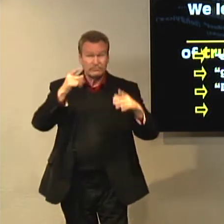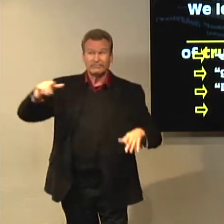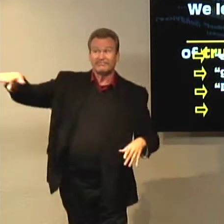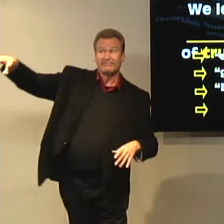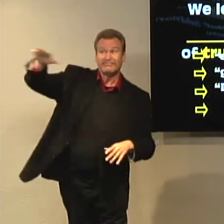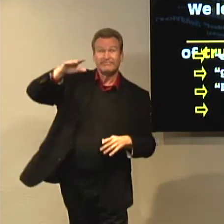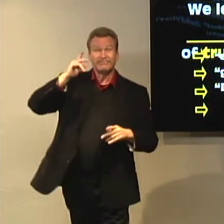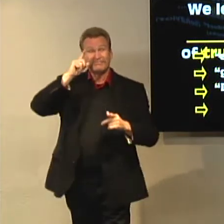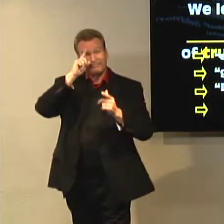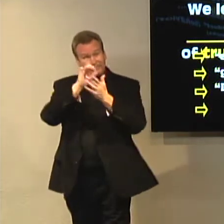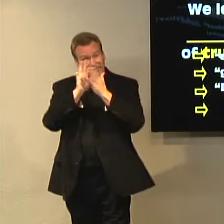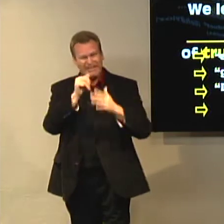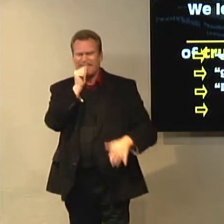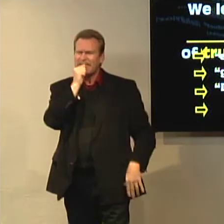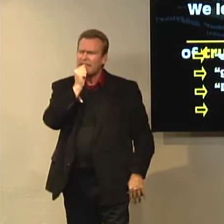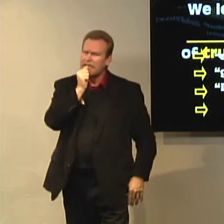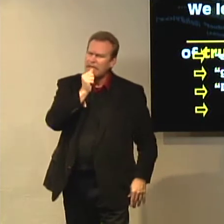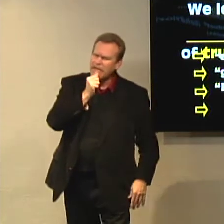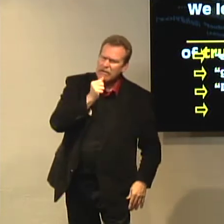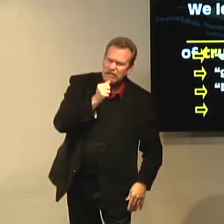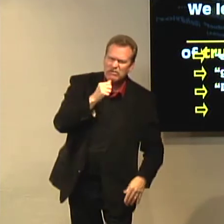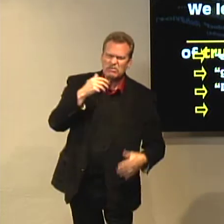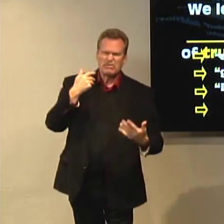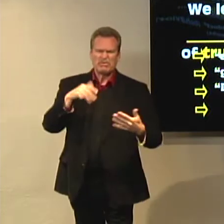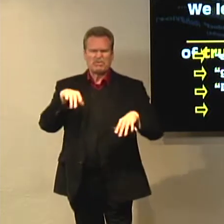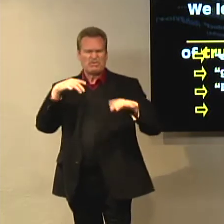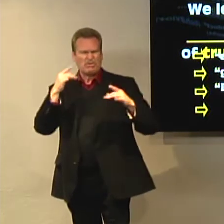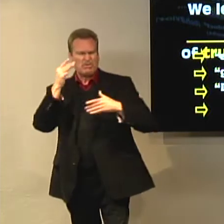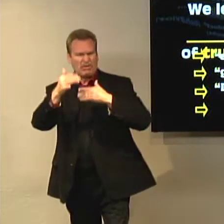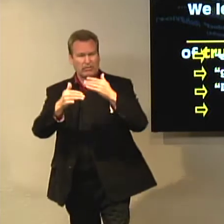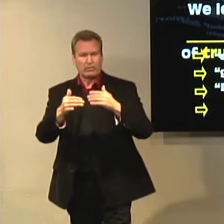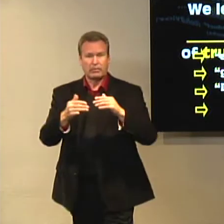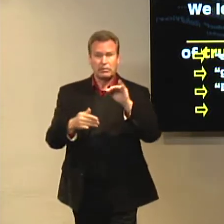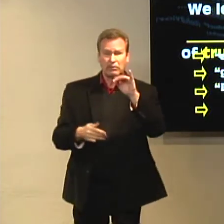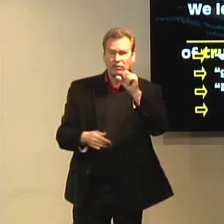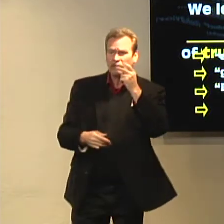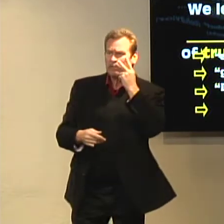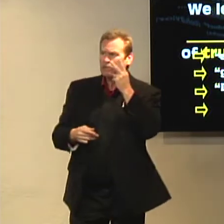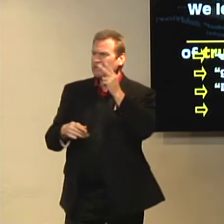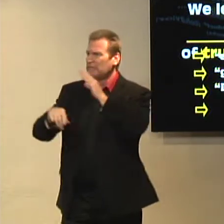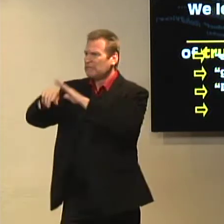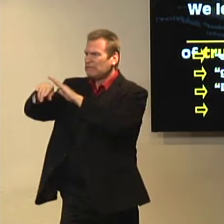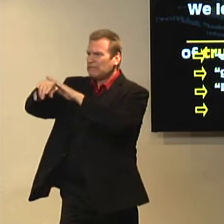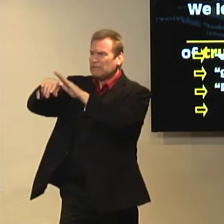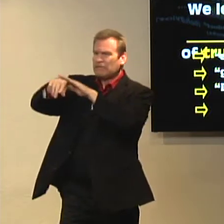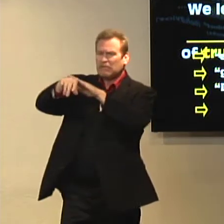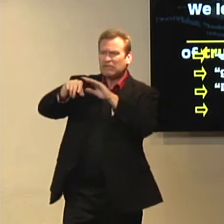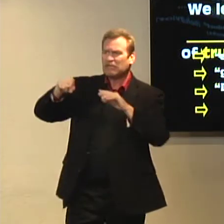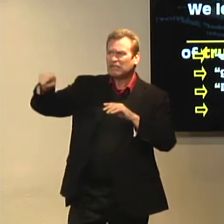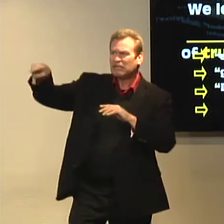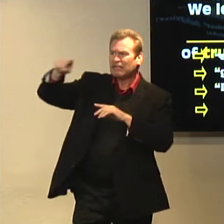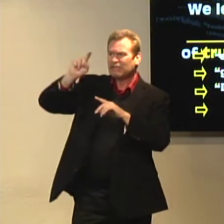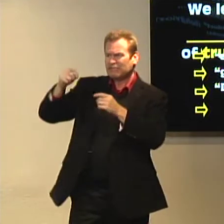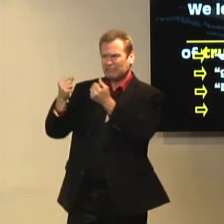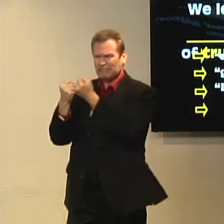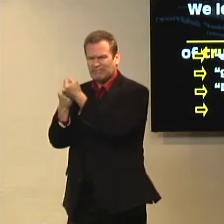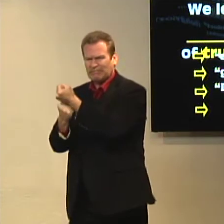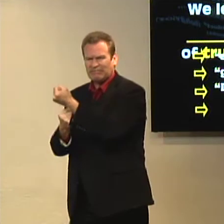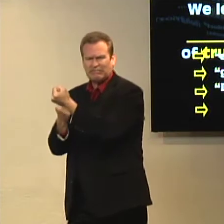And at this time, the church of believers are suffering. They are experiencing persecution, terrible, terrible persecution. And so James is going